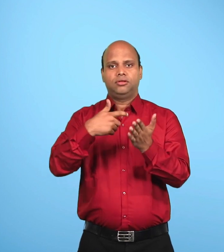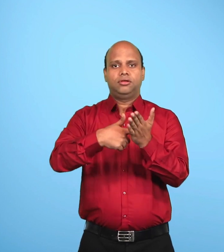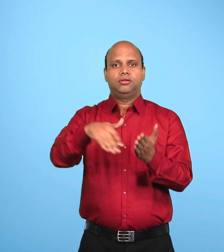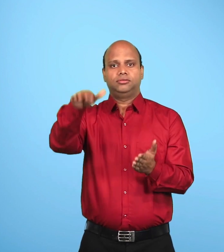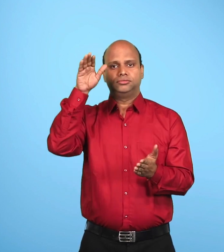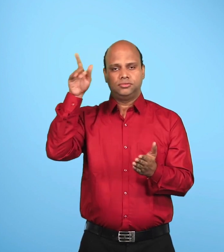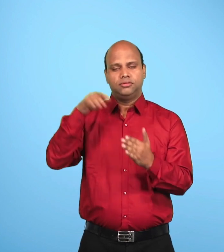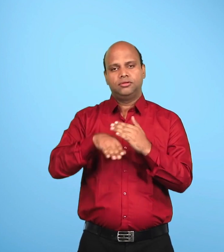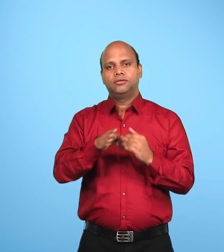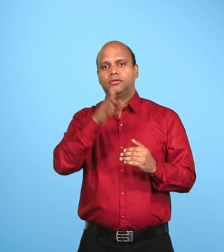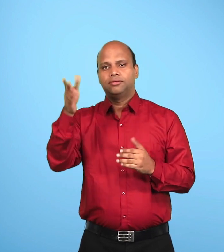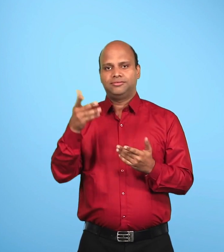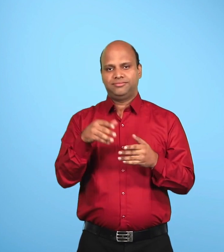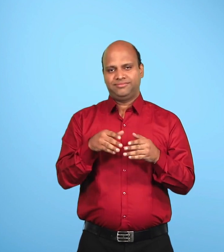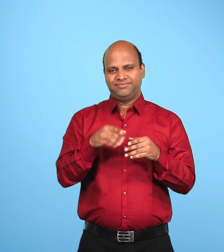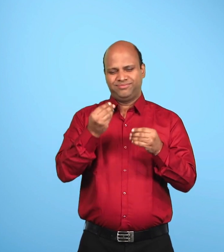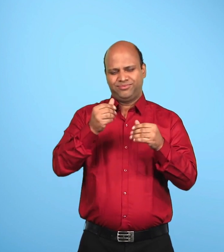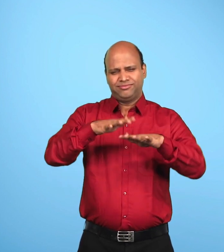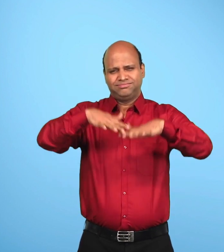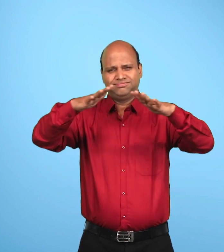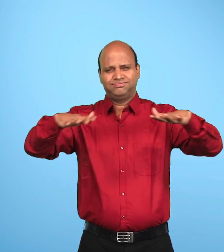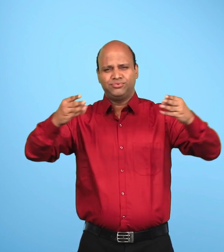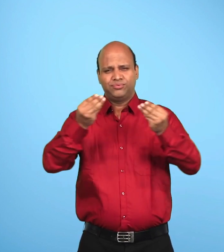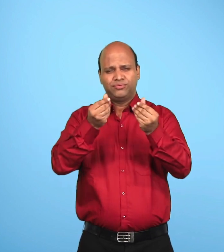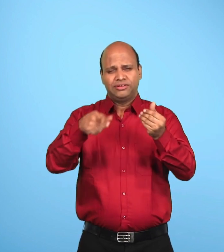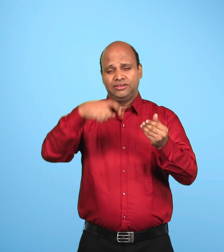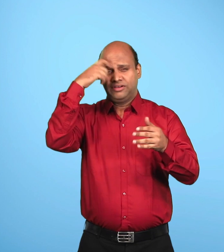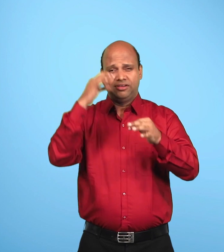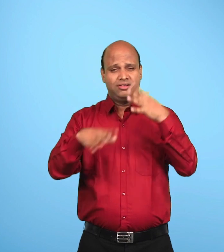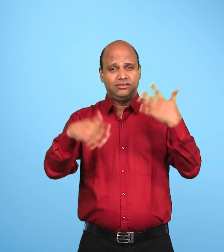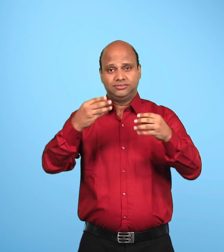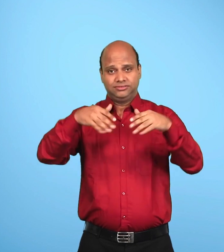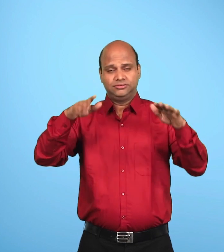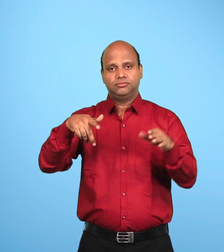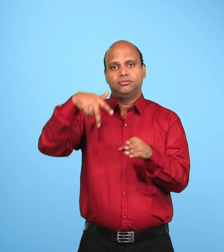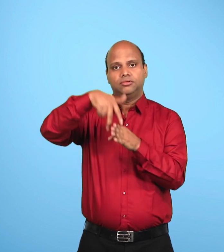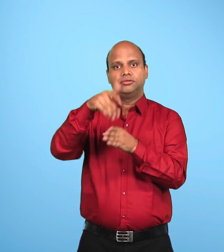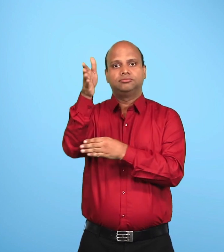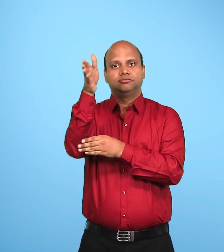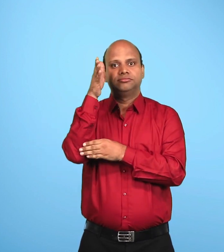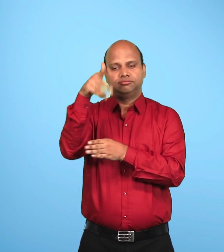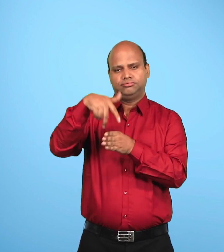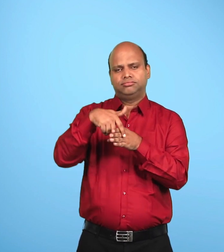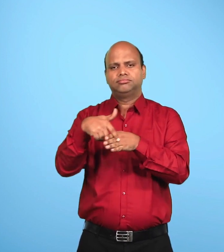to Rajasthan and moved on camels through the hot desert.